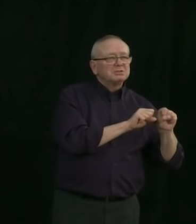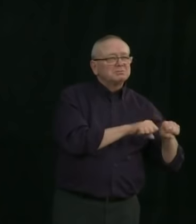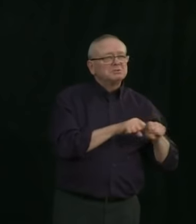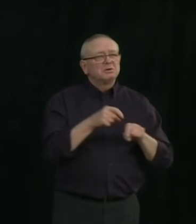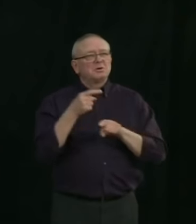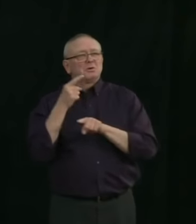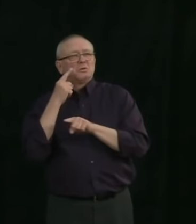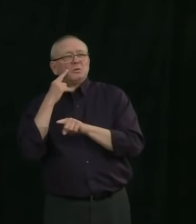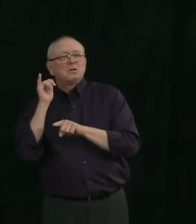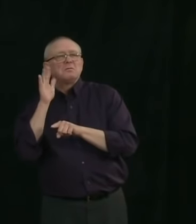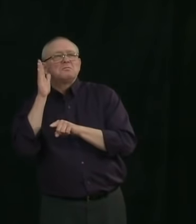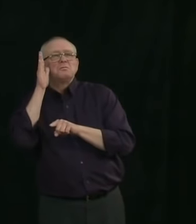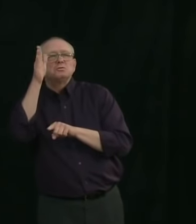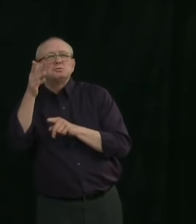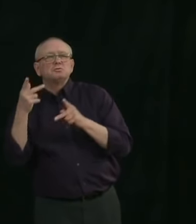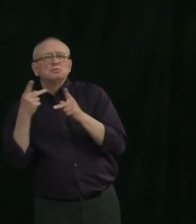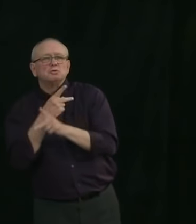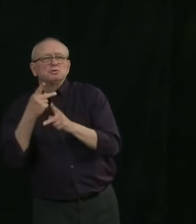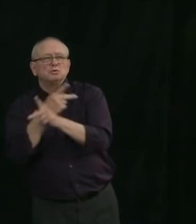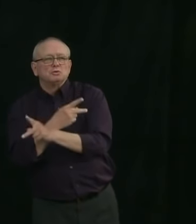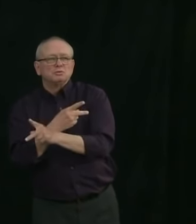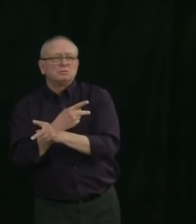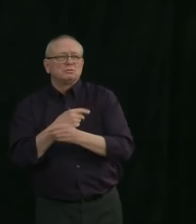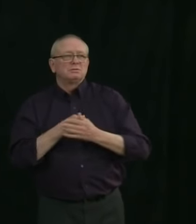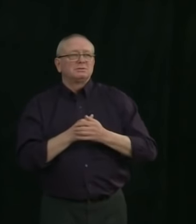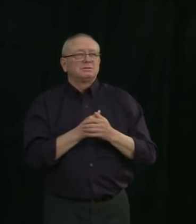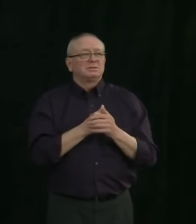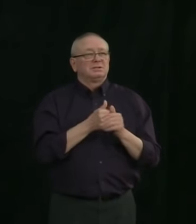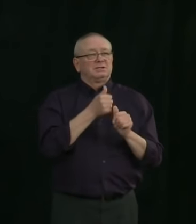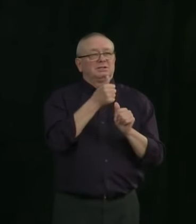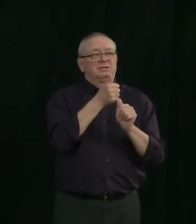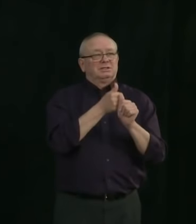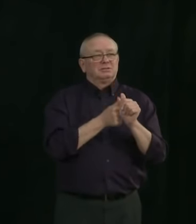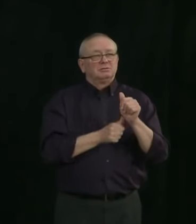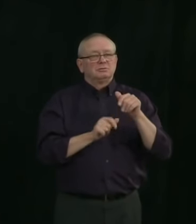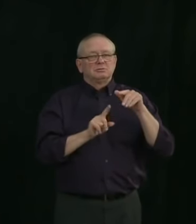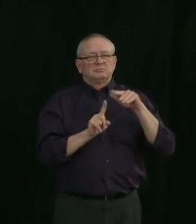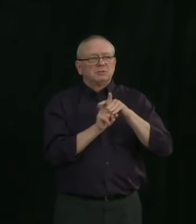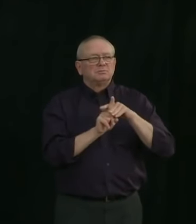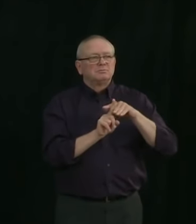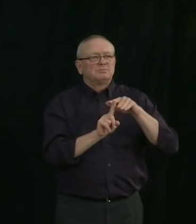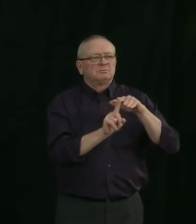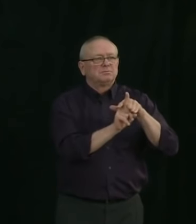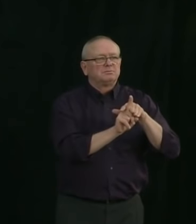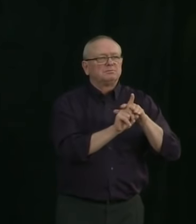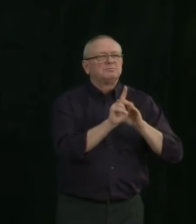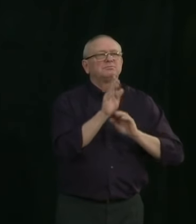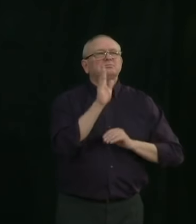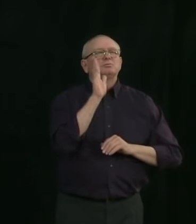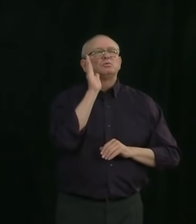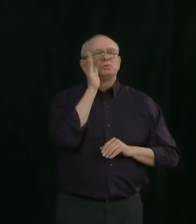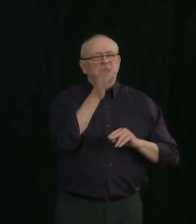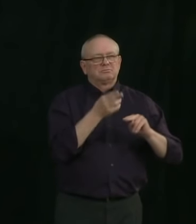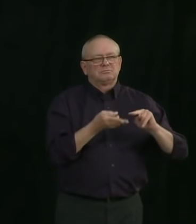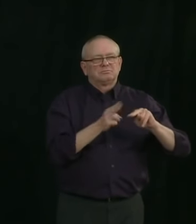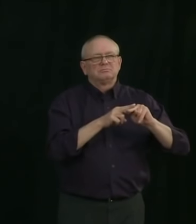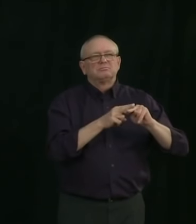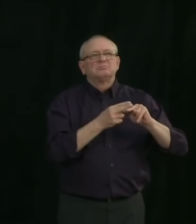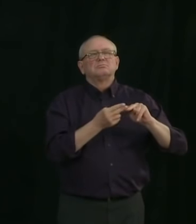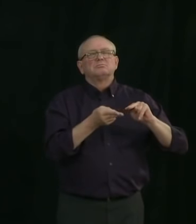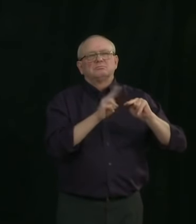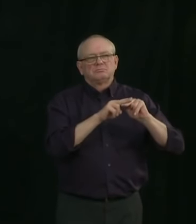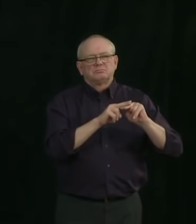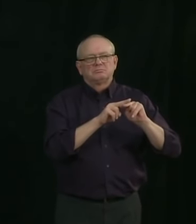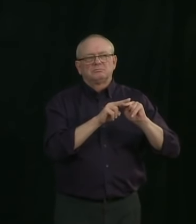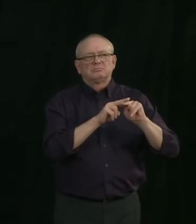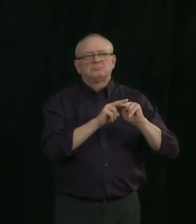every scenario, the number of COVID-19 cases will continue to rise, with a corresponding increase in the number of people needing